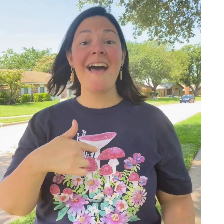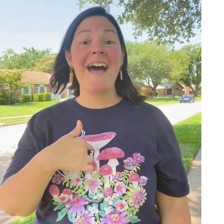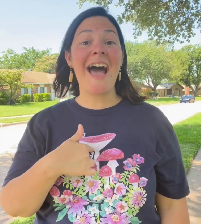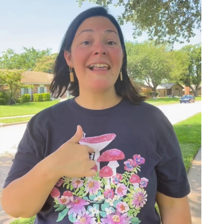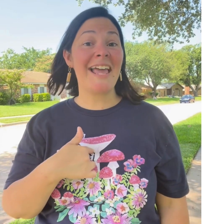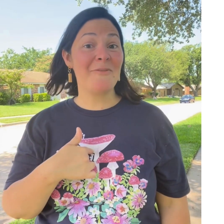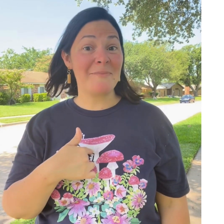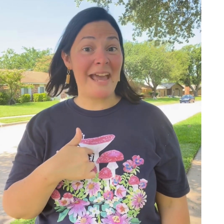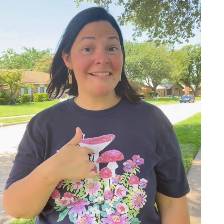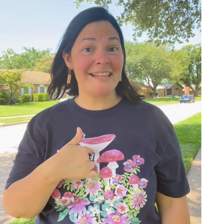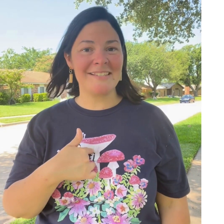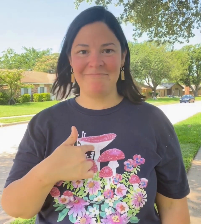I like read magazines.